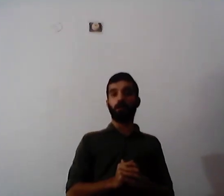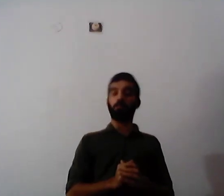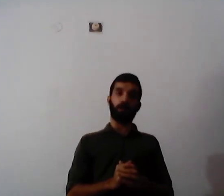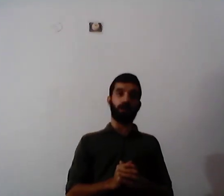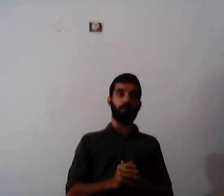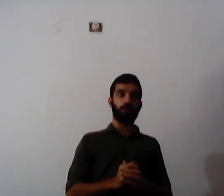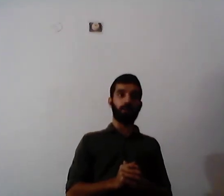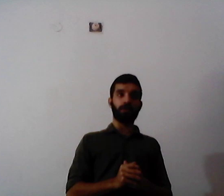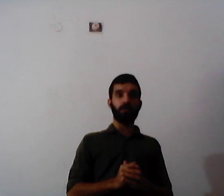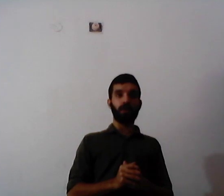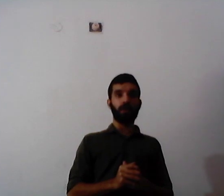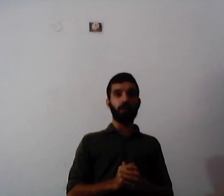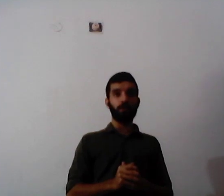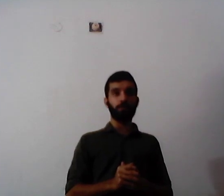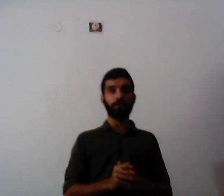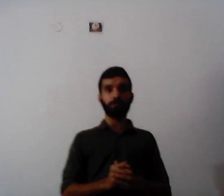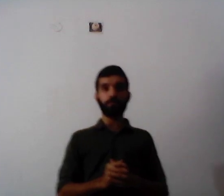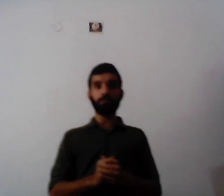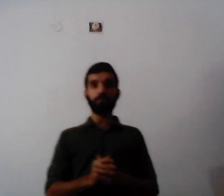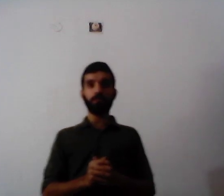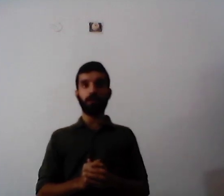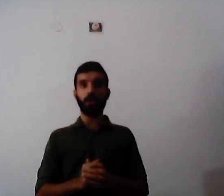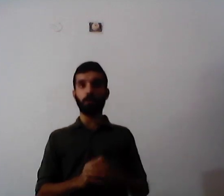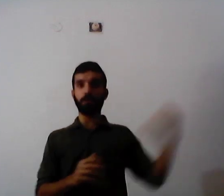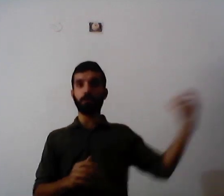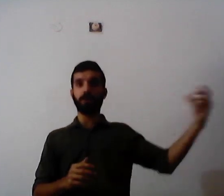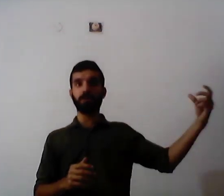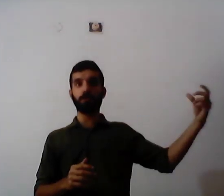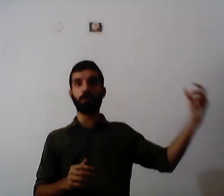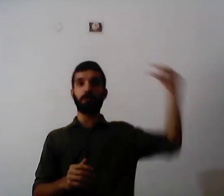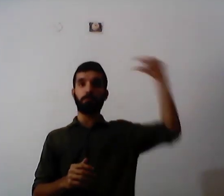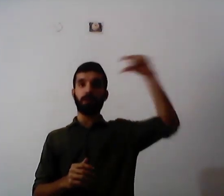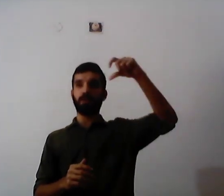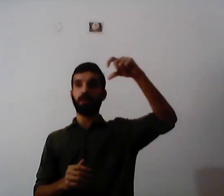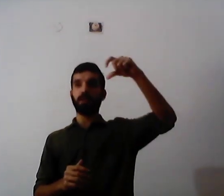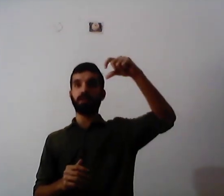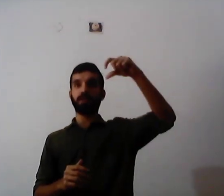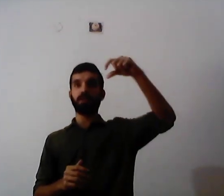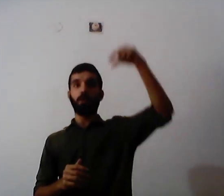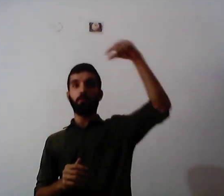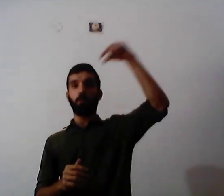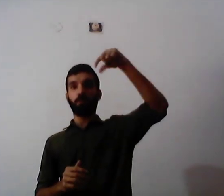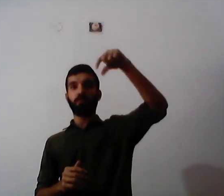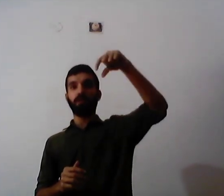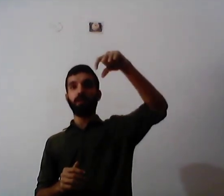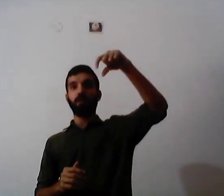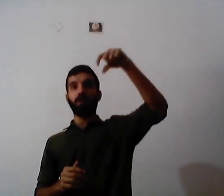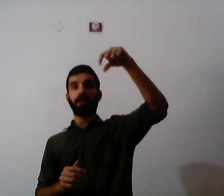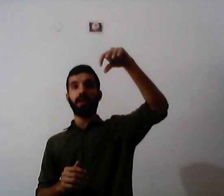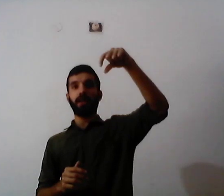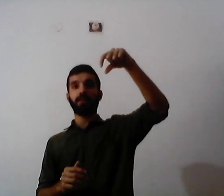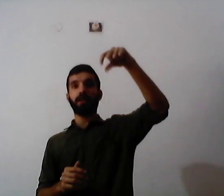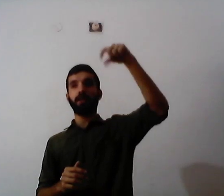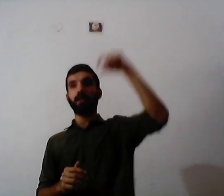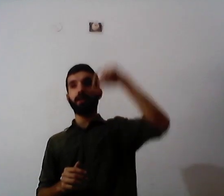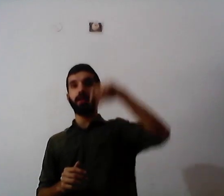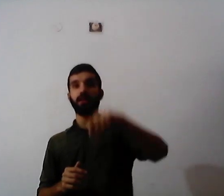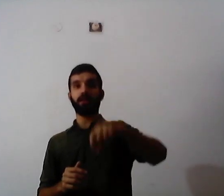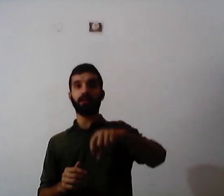bottle. Is that very clear? According to Henry's law, when pressure increases, more of the gas can get dissolved